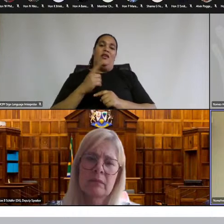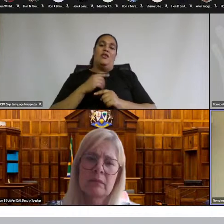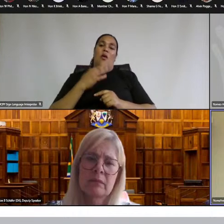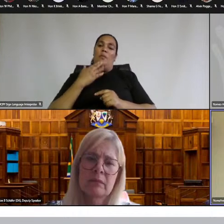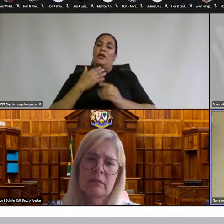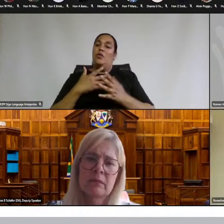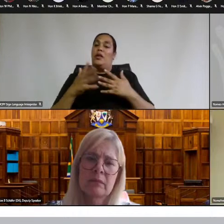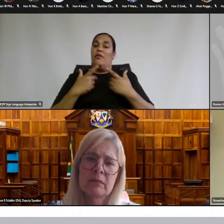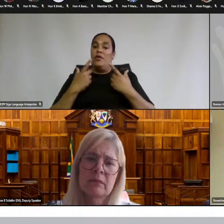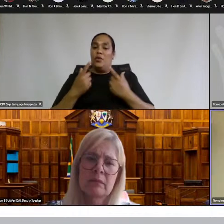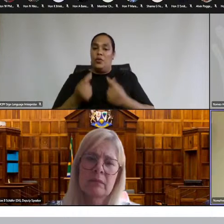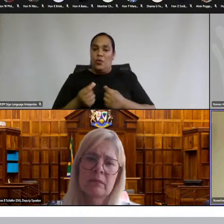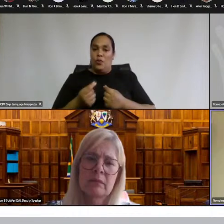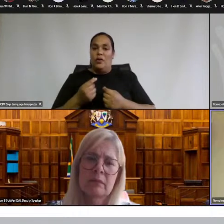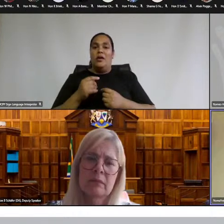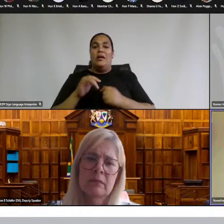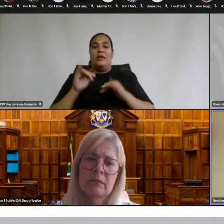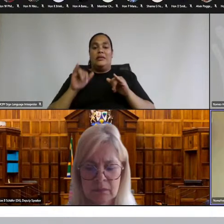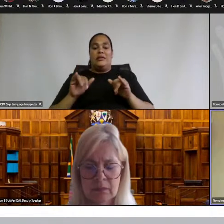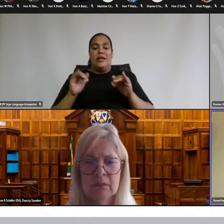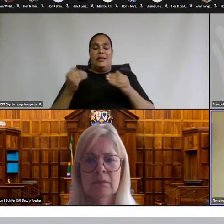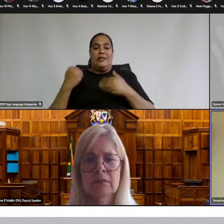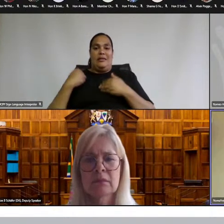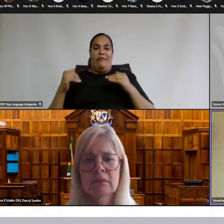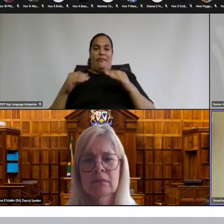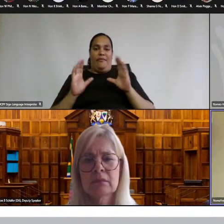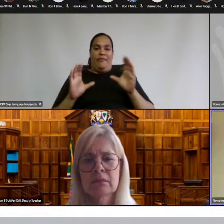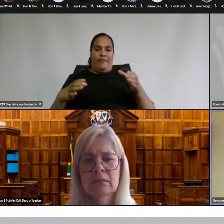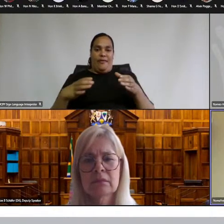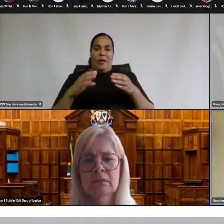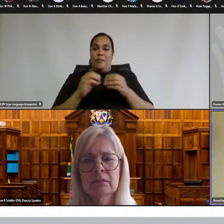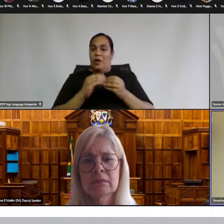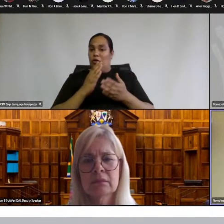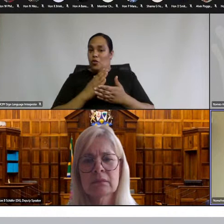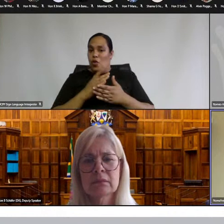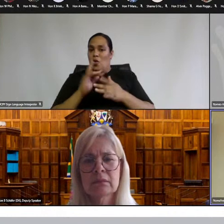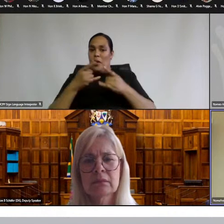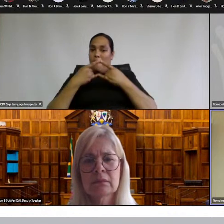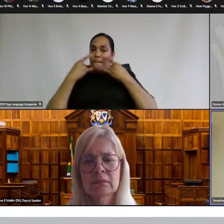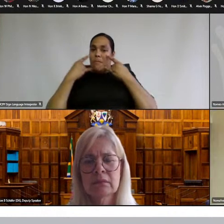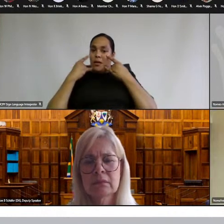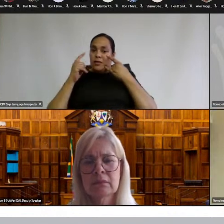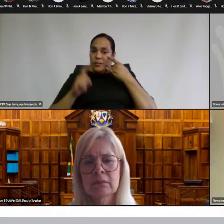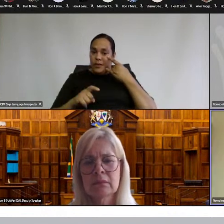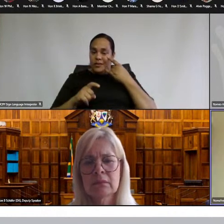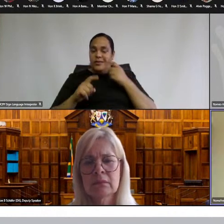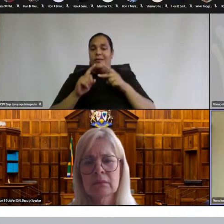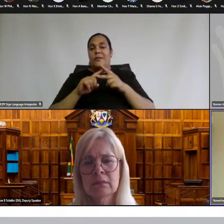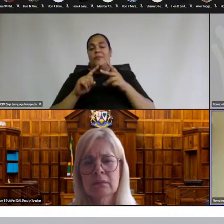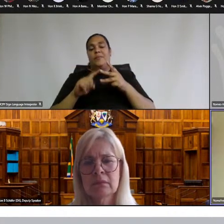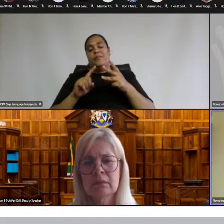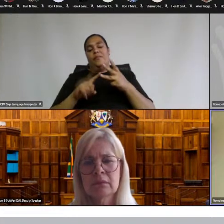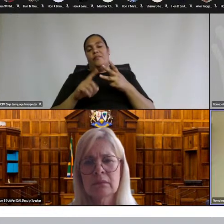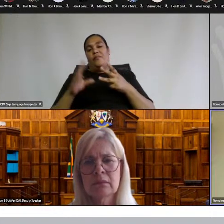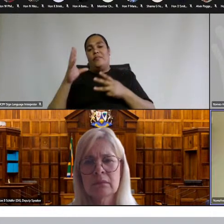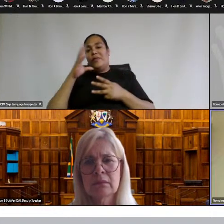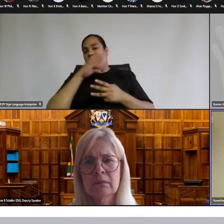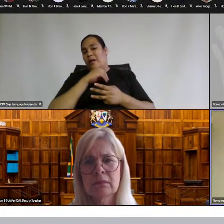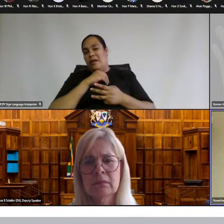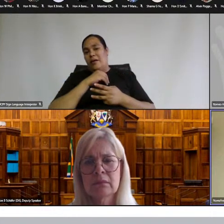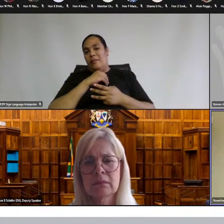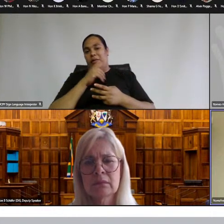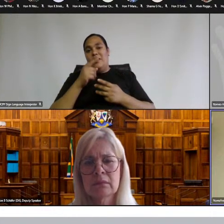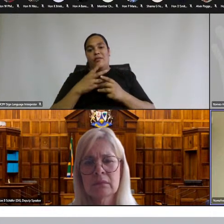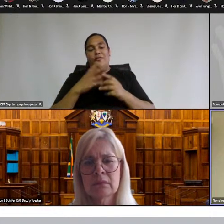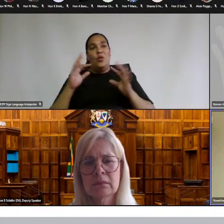you do, stay in your bubble. If you can't, make sure that you put on your mask, and also don't be, if you're